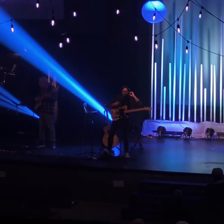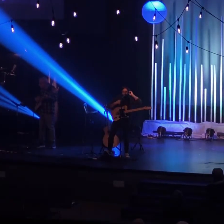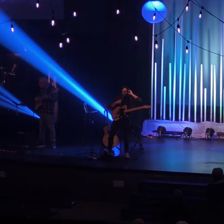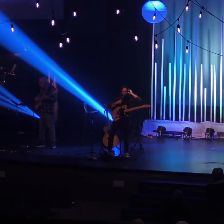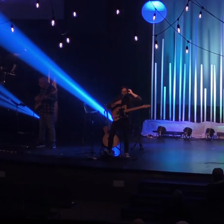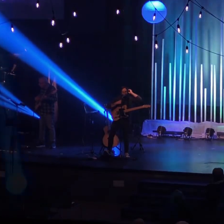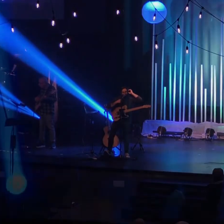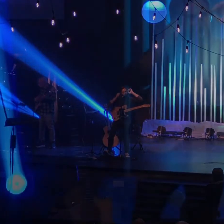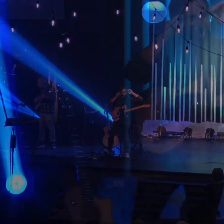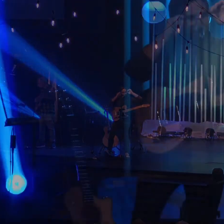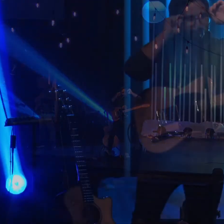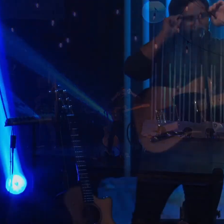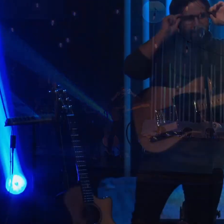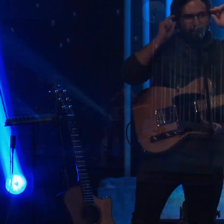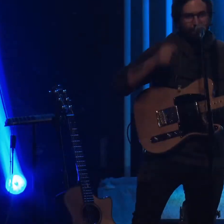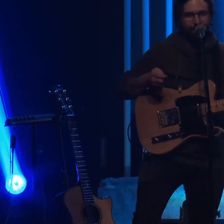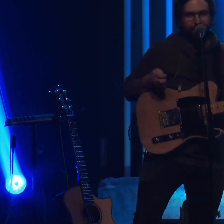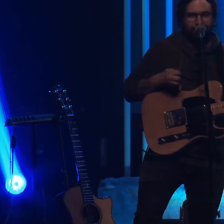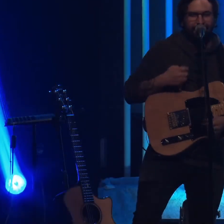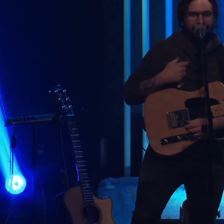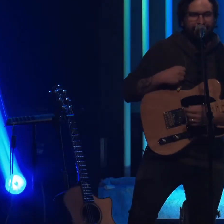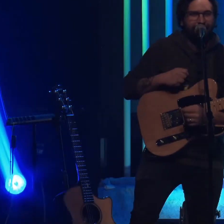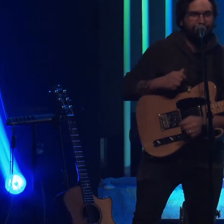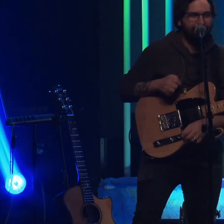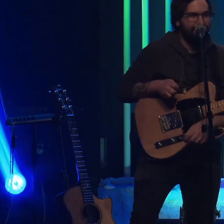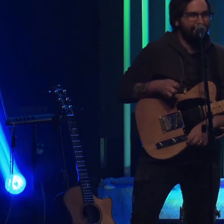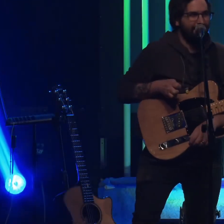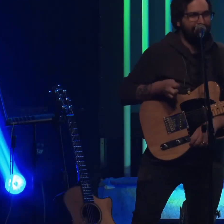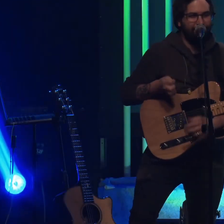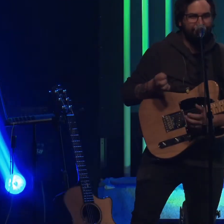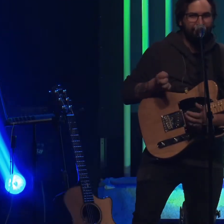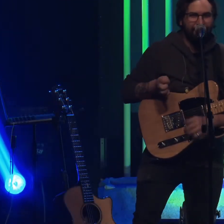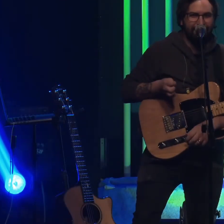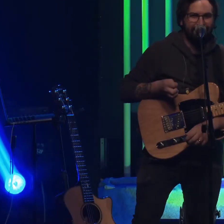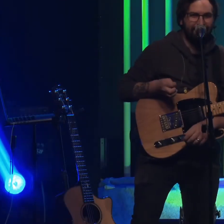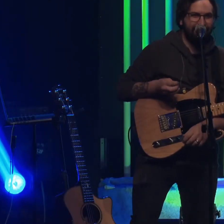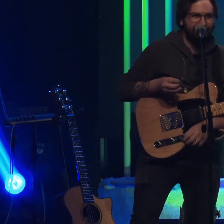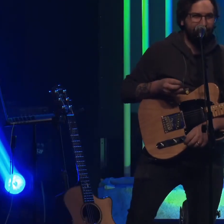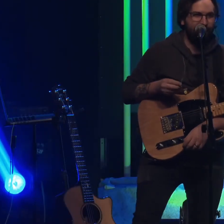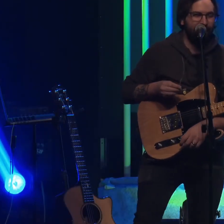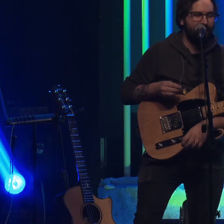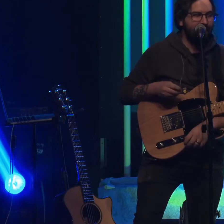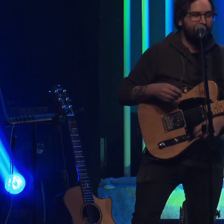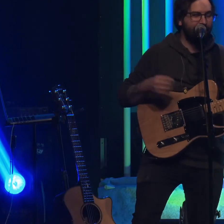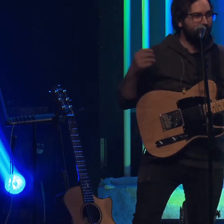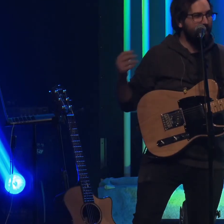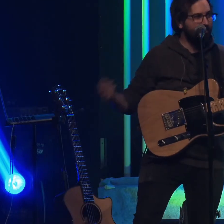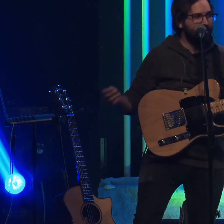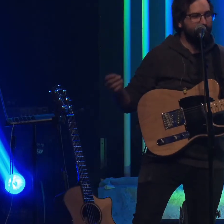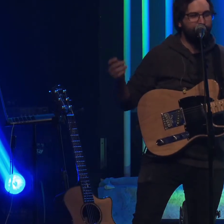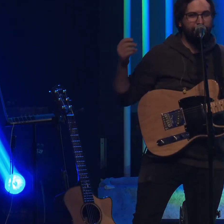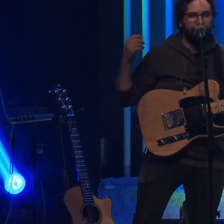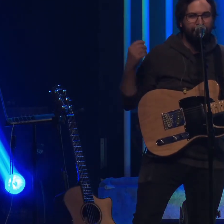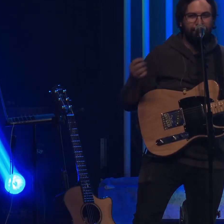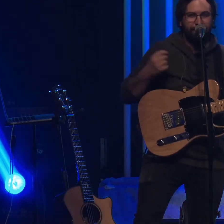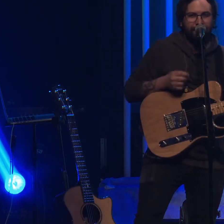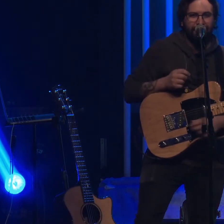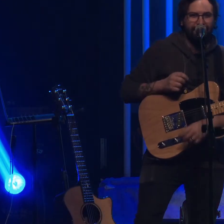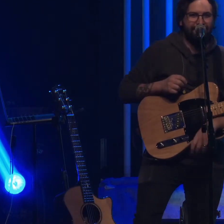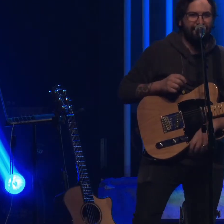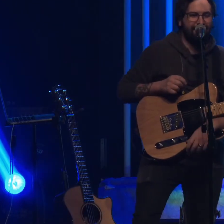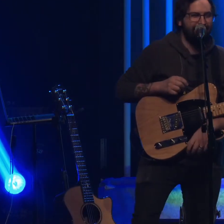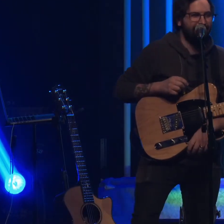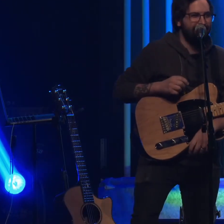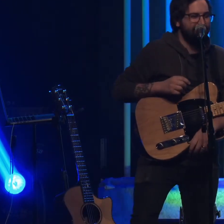Good morning. Welcome to Crossroads. We are so glad and so excited that you are joining us this morning. If you are able to, we would love to invite